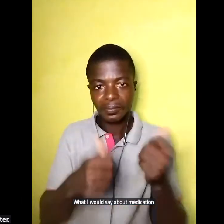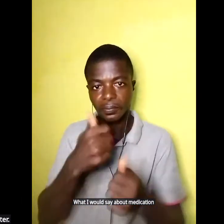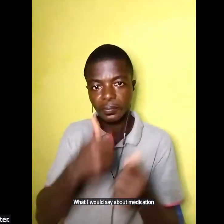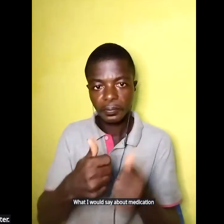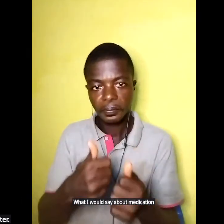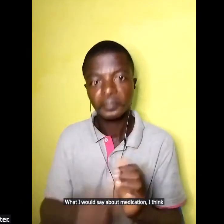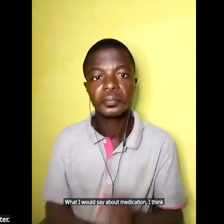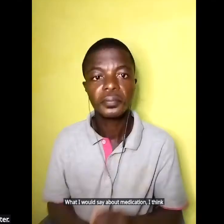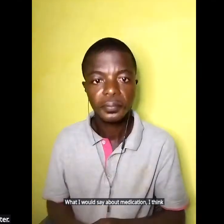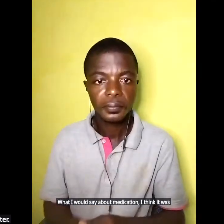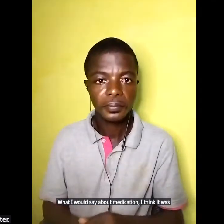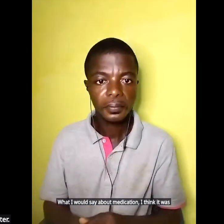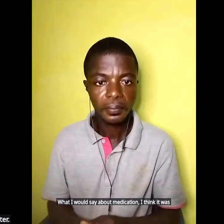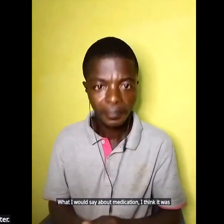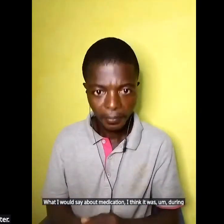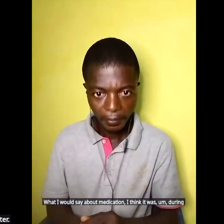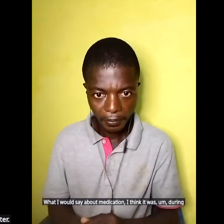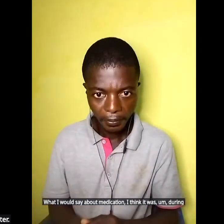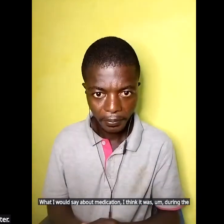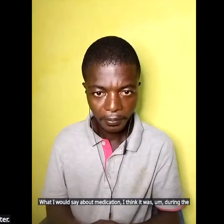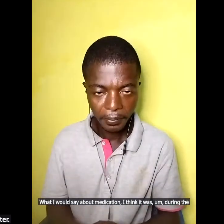was during